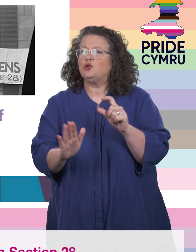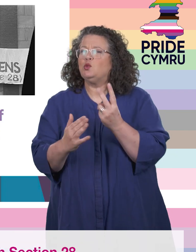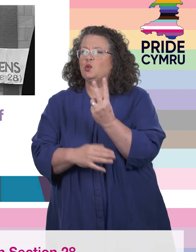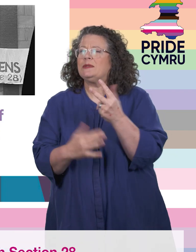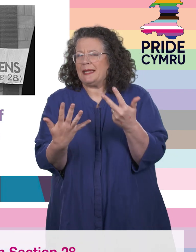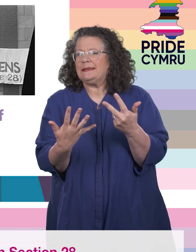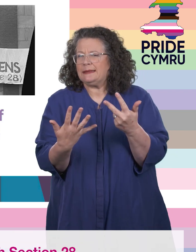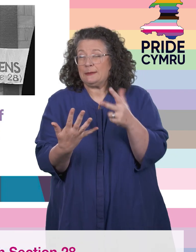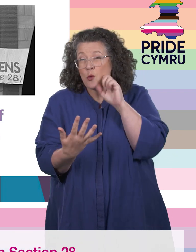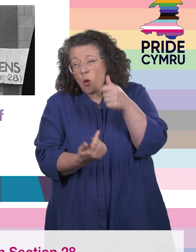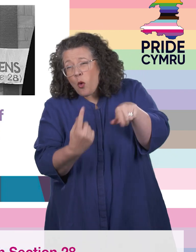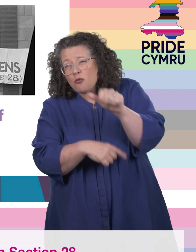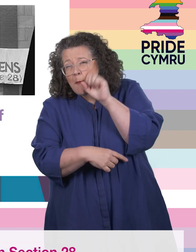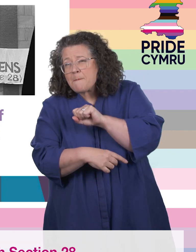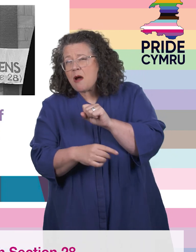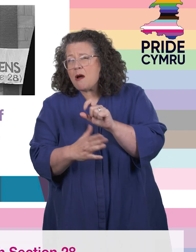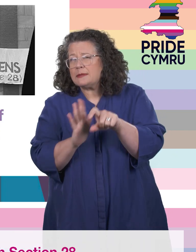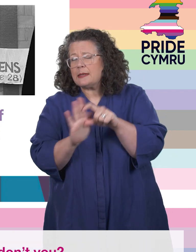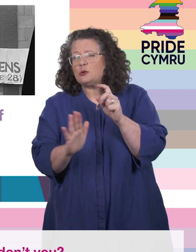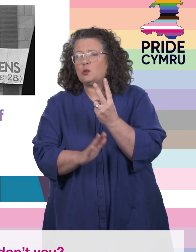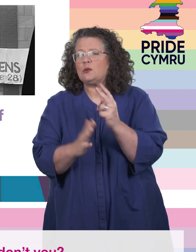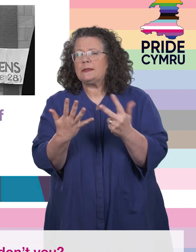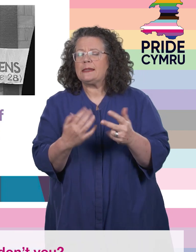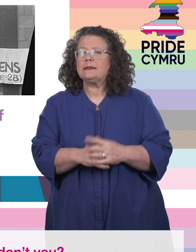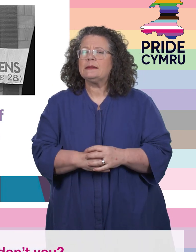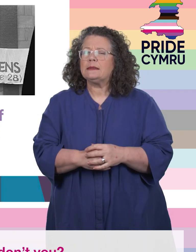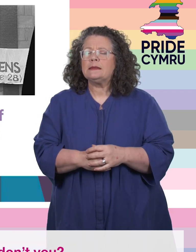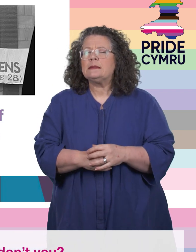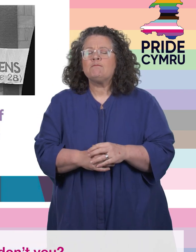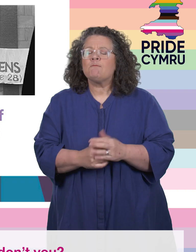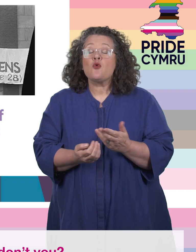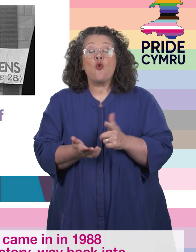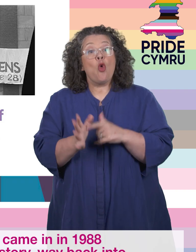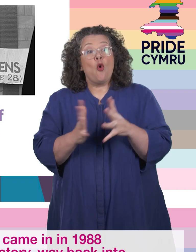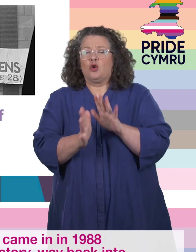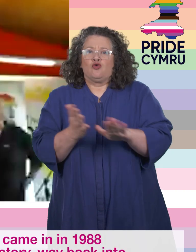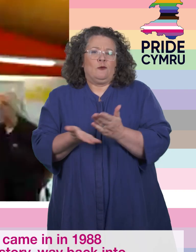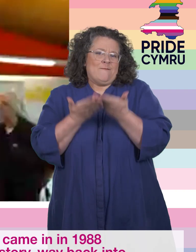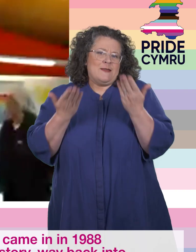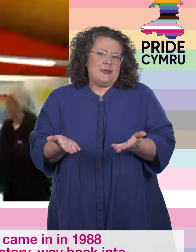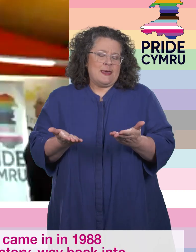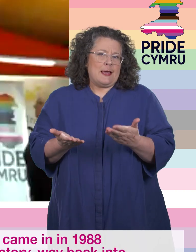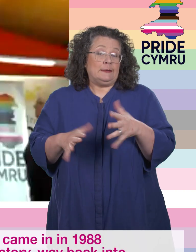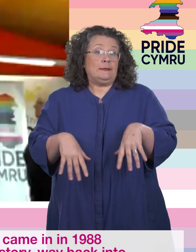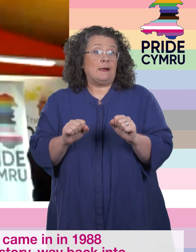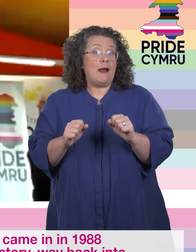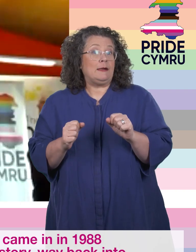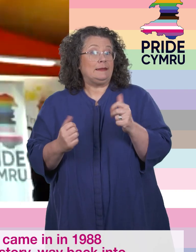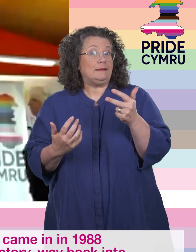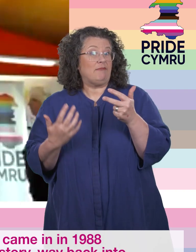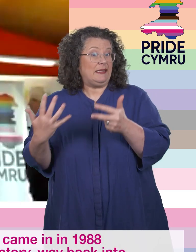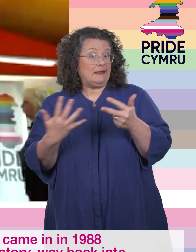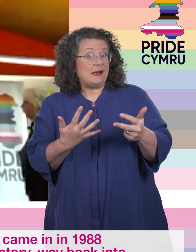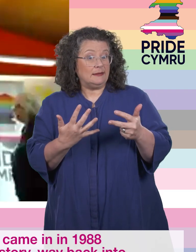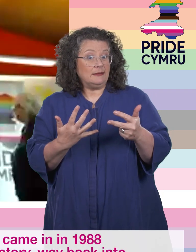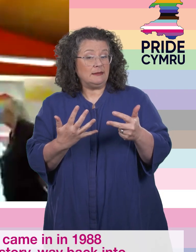And a lot of this to do with Section 28. You all know Section 28. It's not. That iniquitous